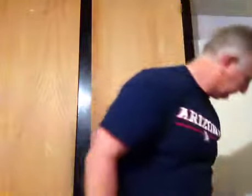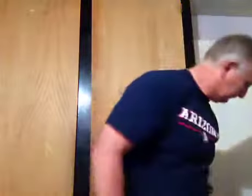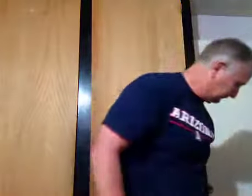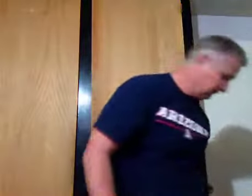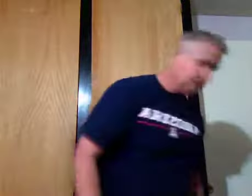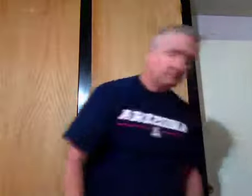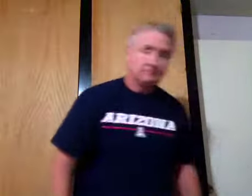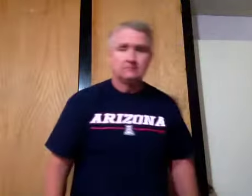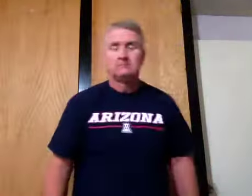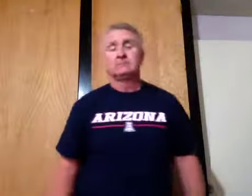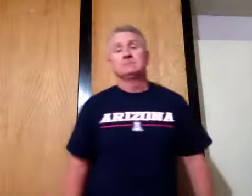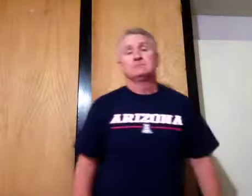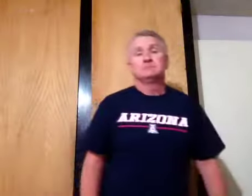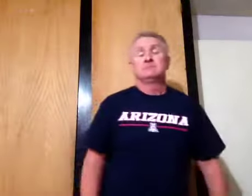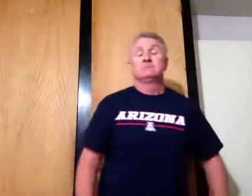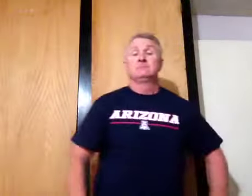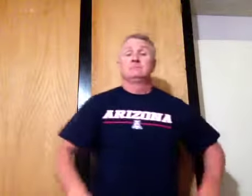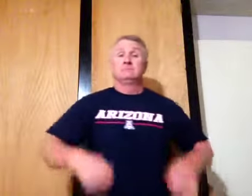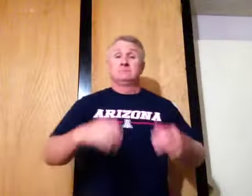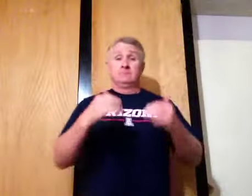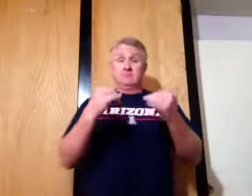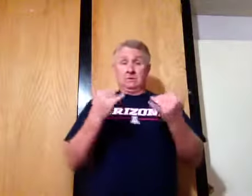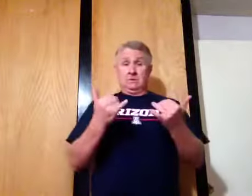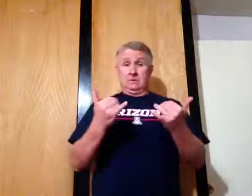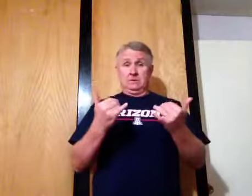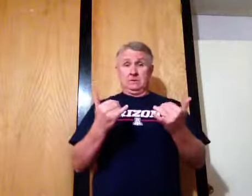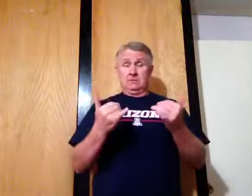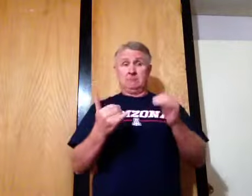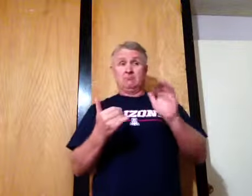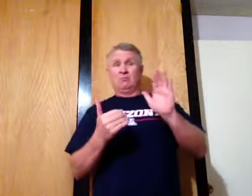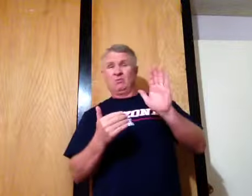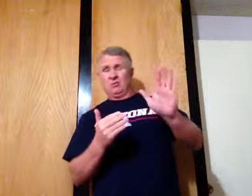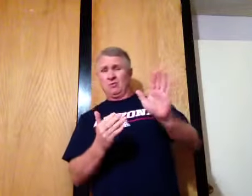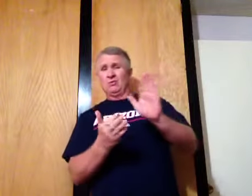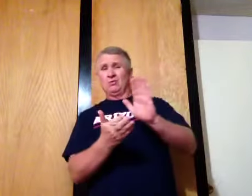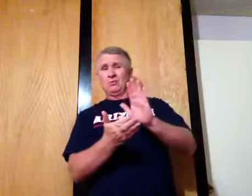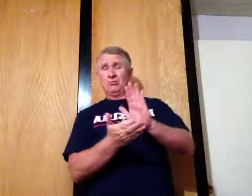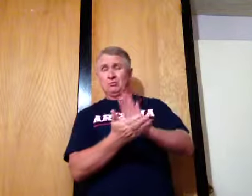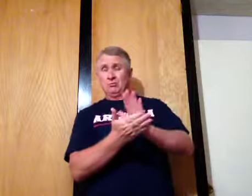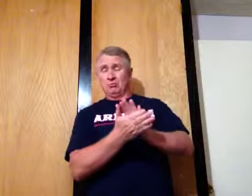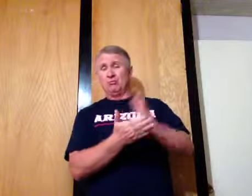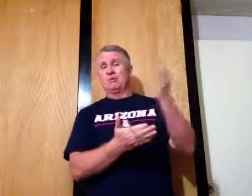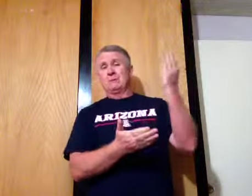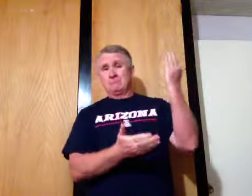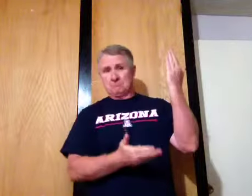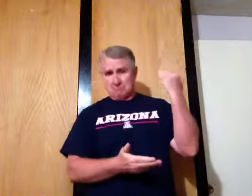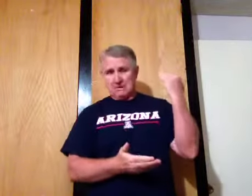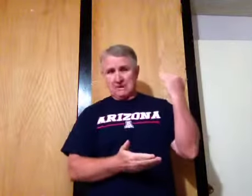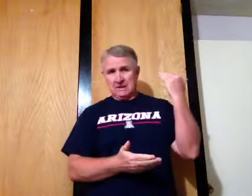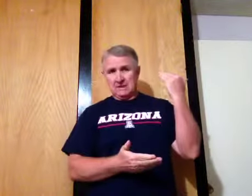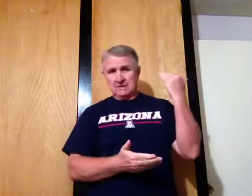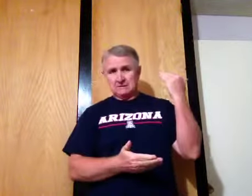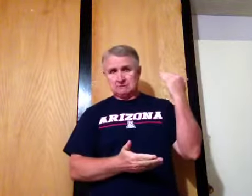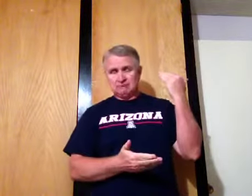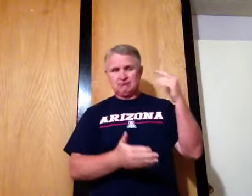Today, in your text for the last few days, you started to read the information in a section review